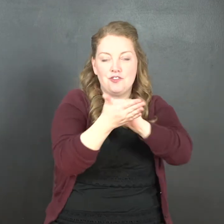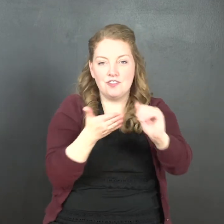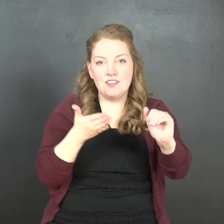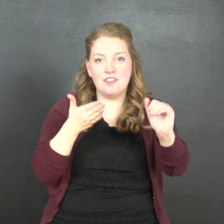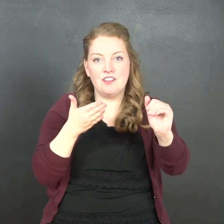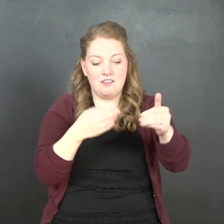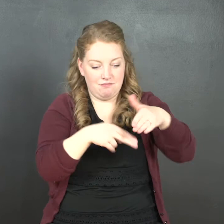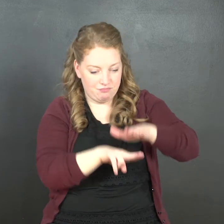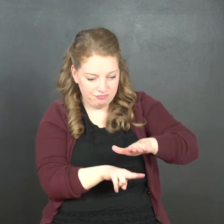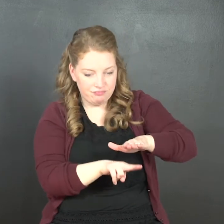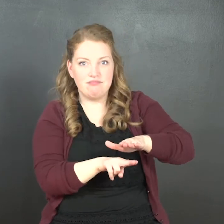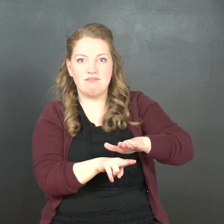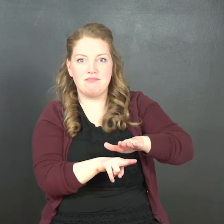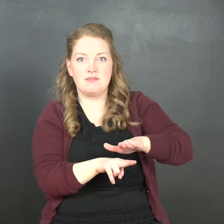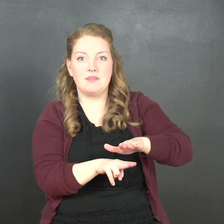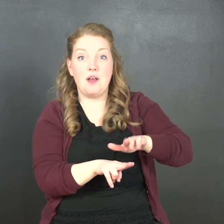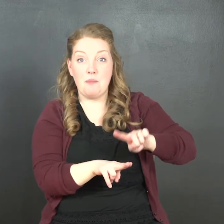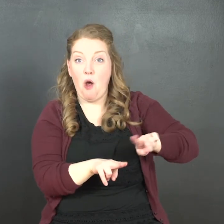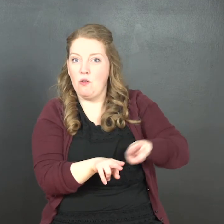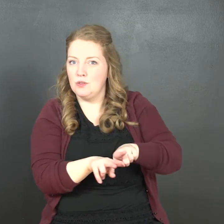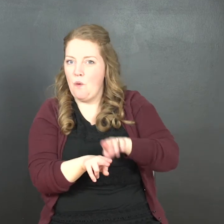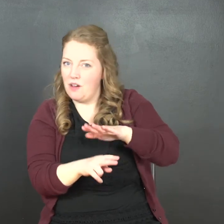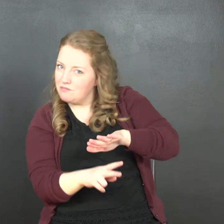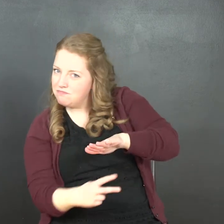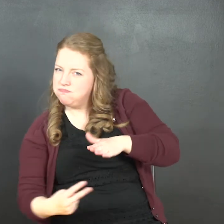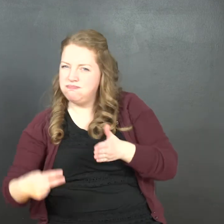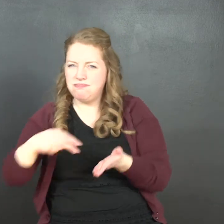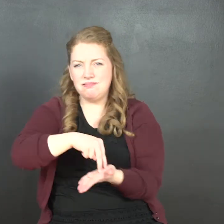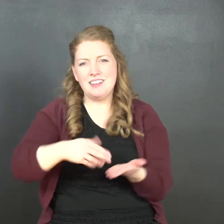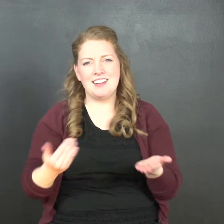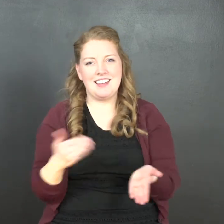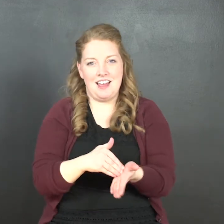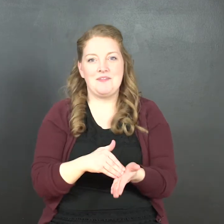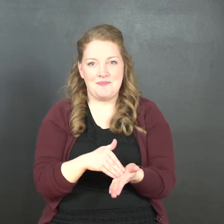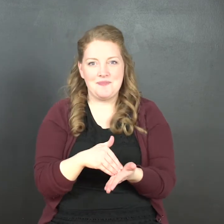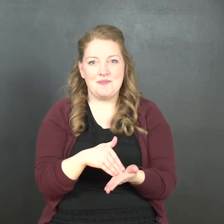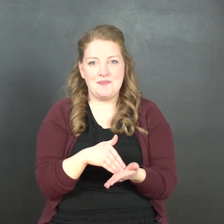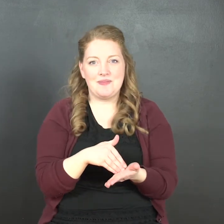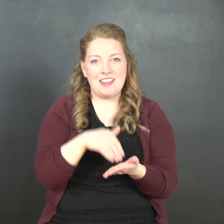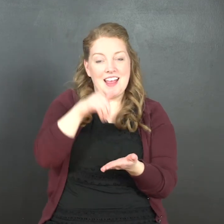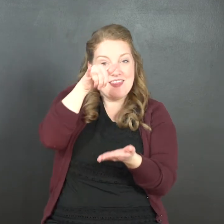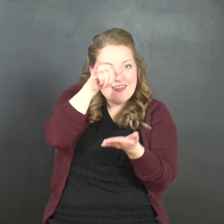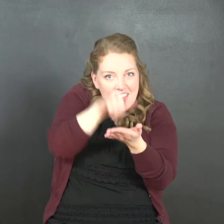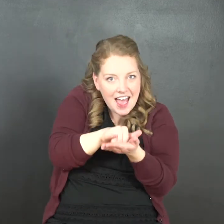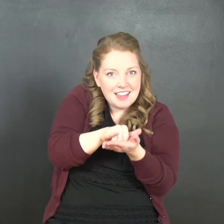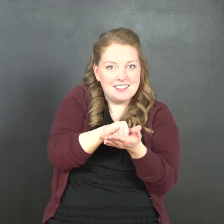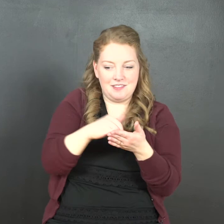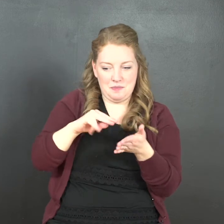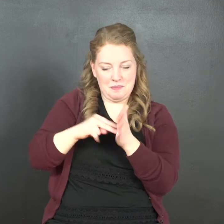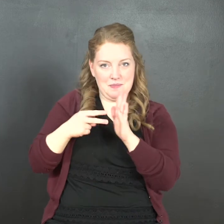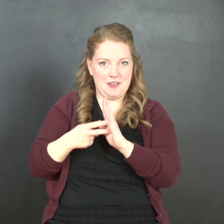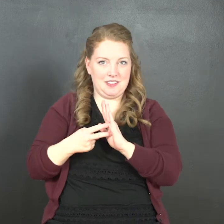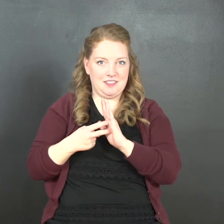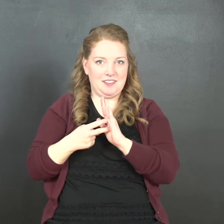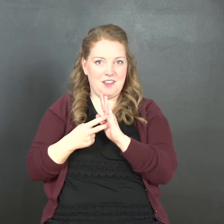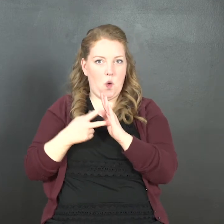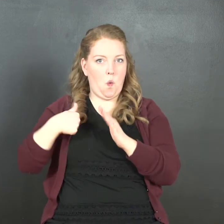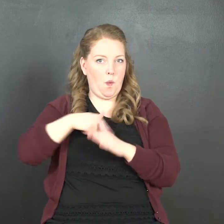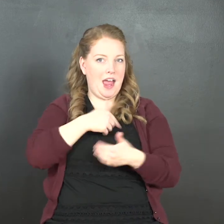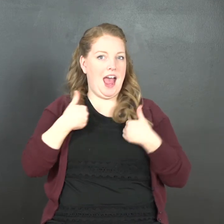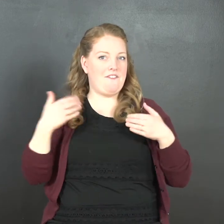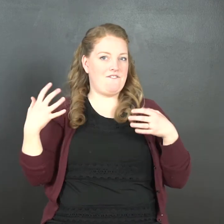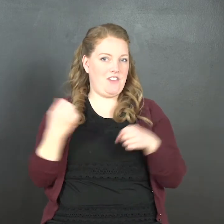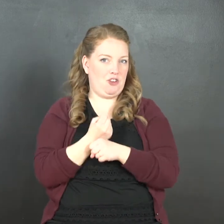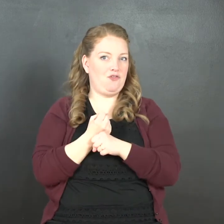finished. When he died, when he was placed in the tomb, but then when he